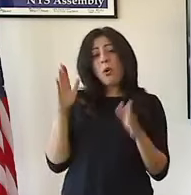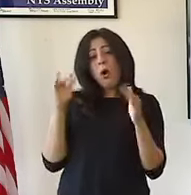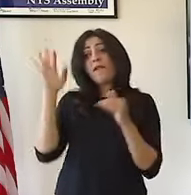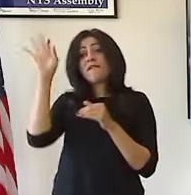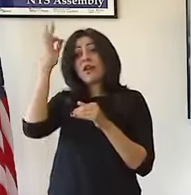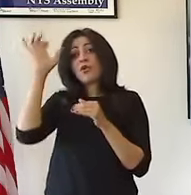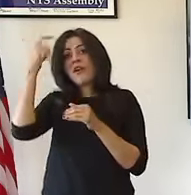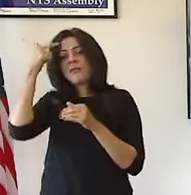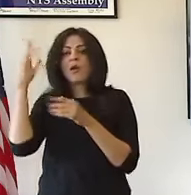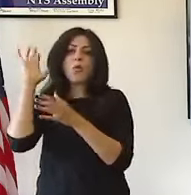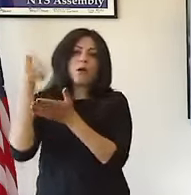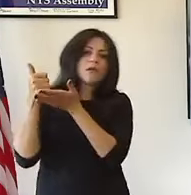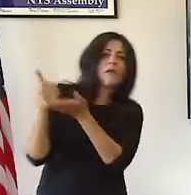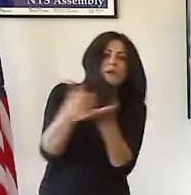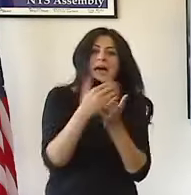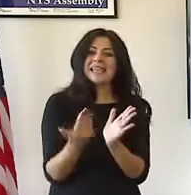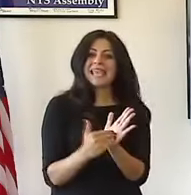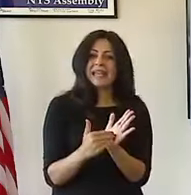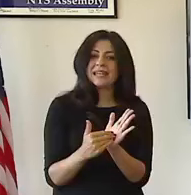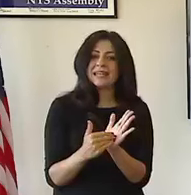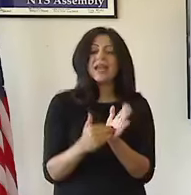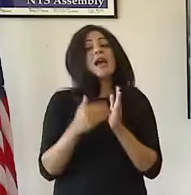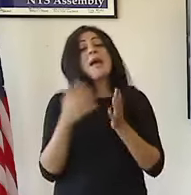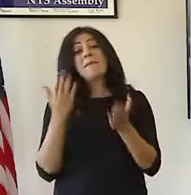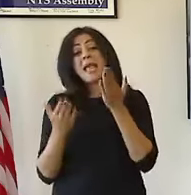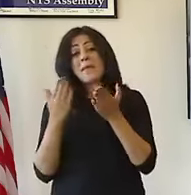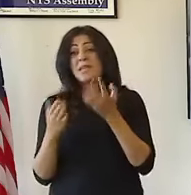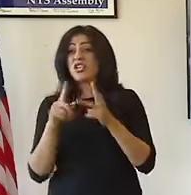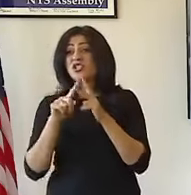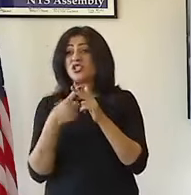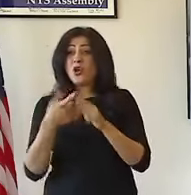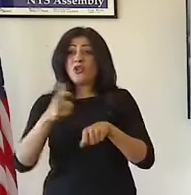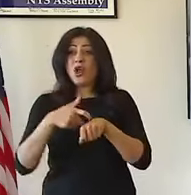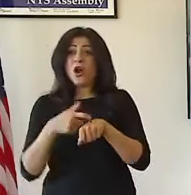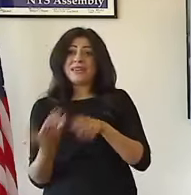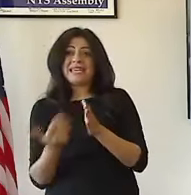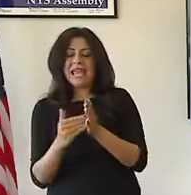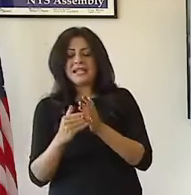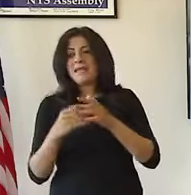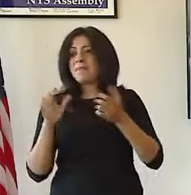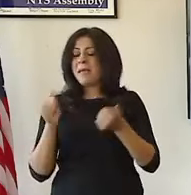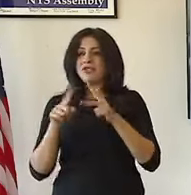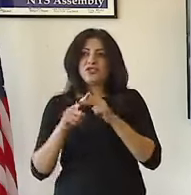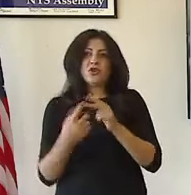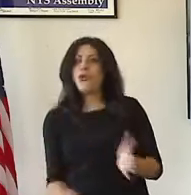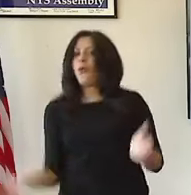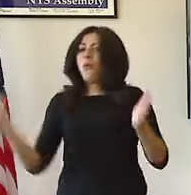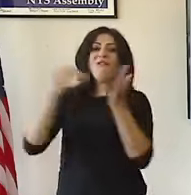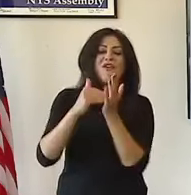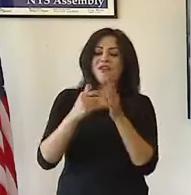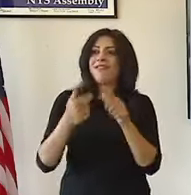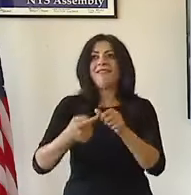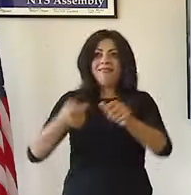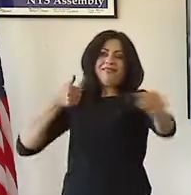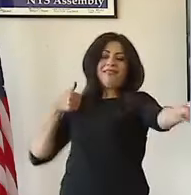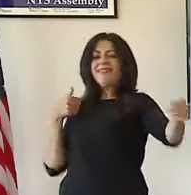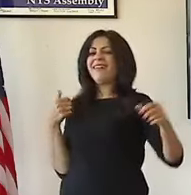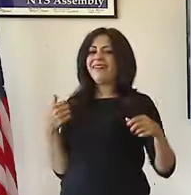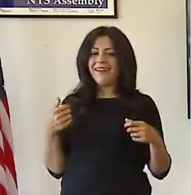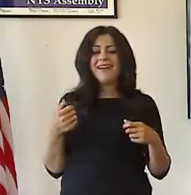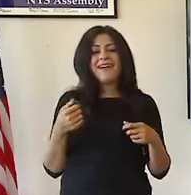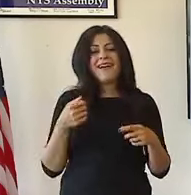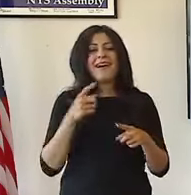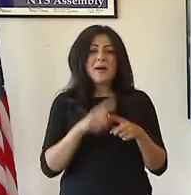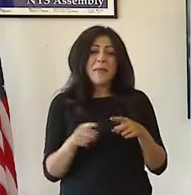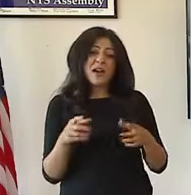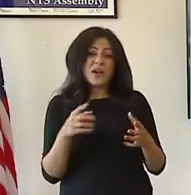for greater relief, even if it's sort of restarting the clock, right? Set ourselves back and just sort of start over again. But that said,